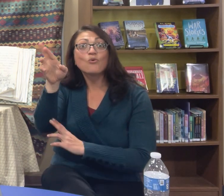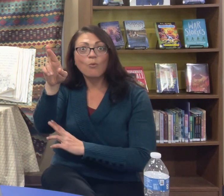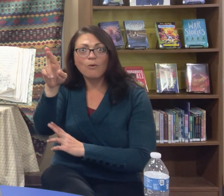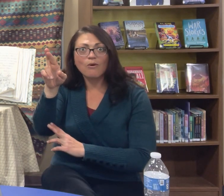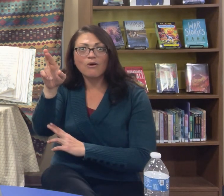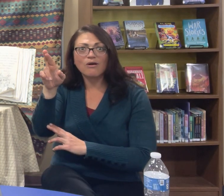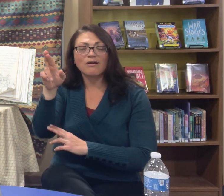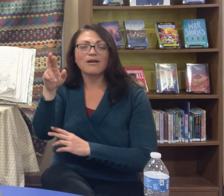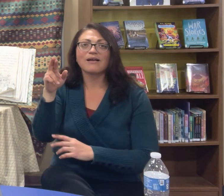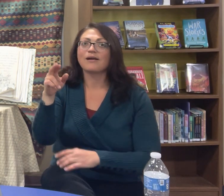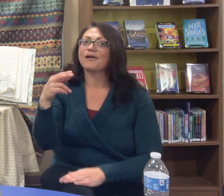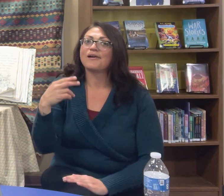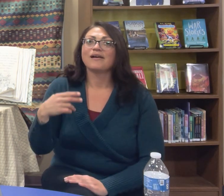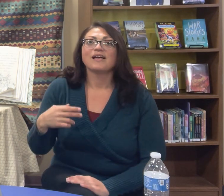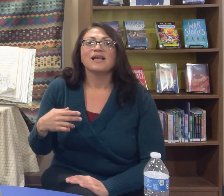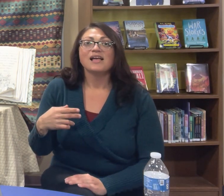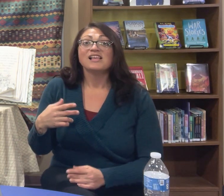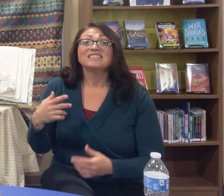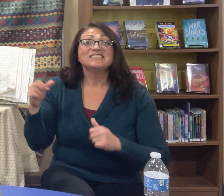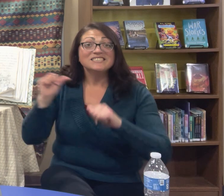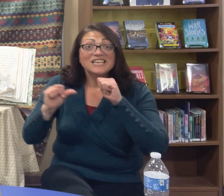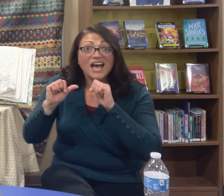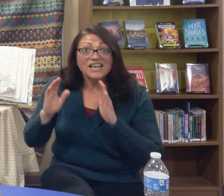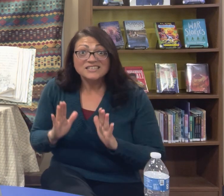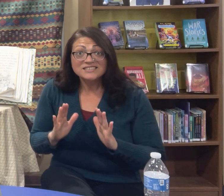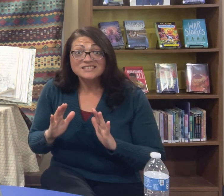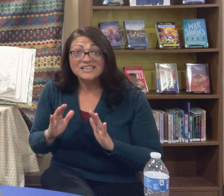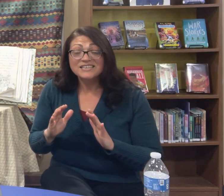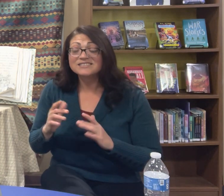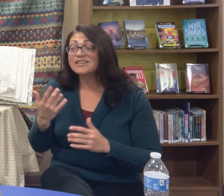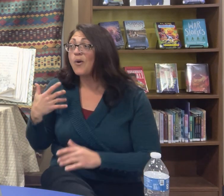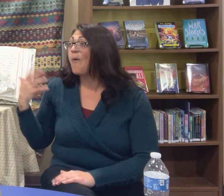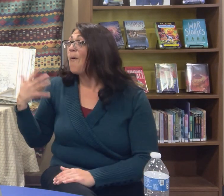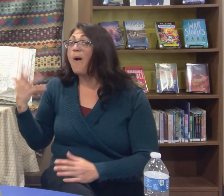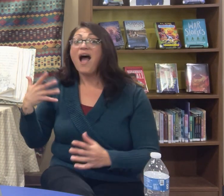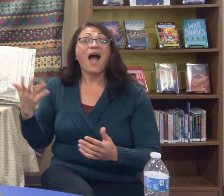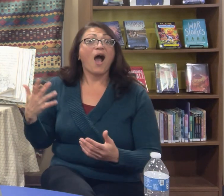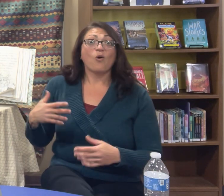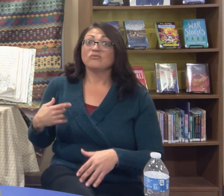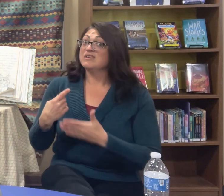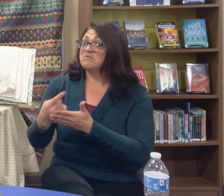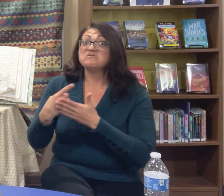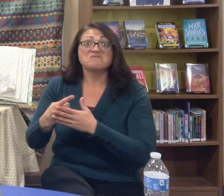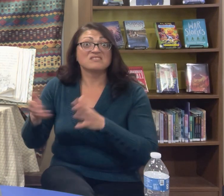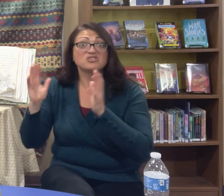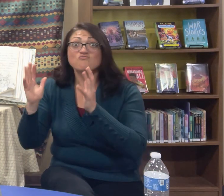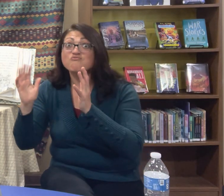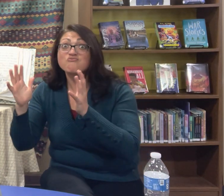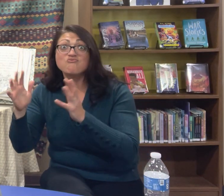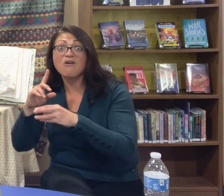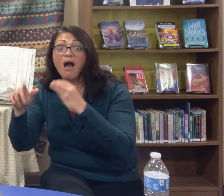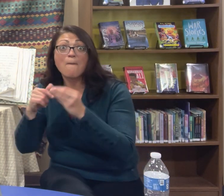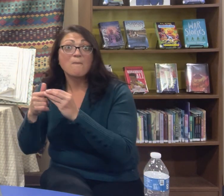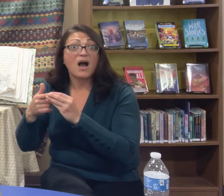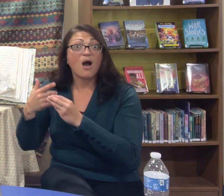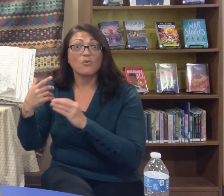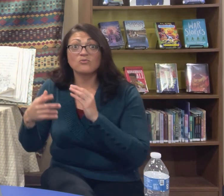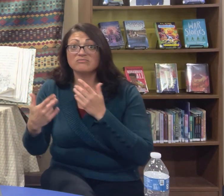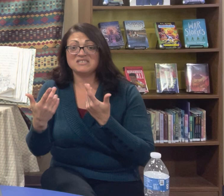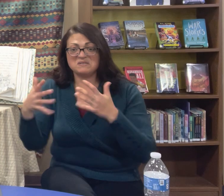world, scientists were talking about Mary's incredible discoveries. But they weren't talking about